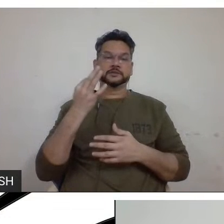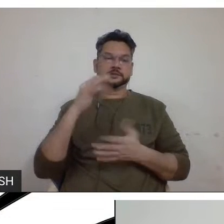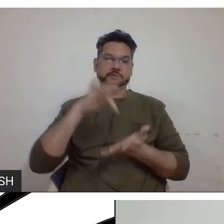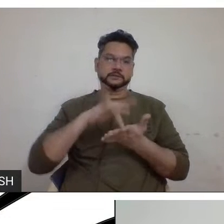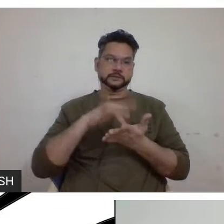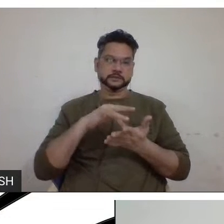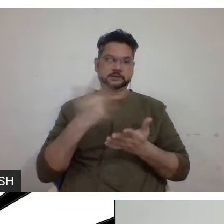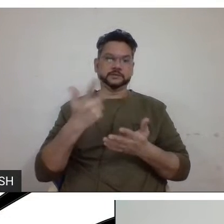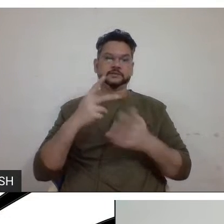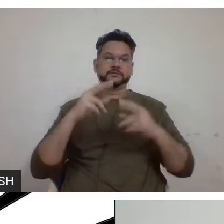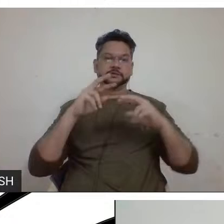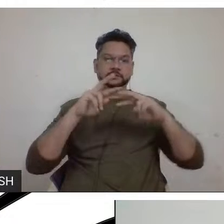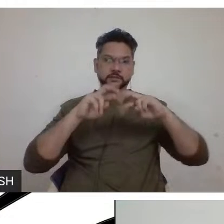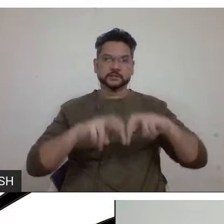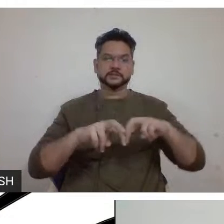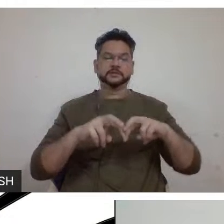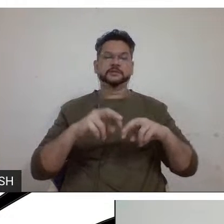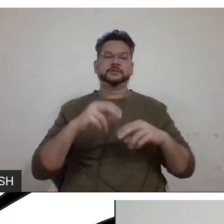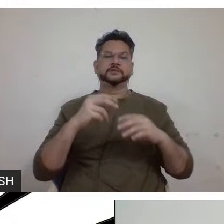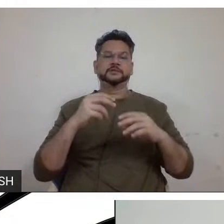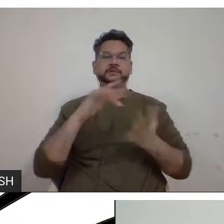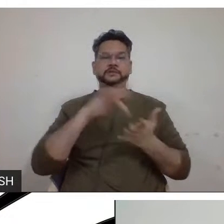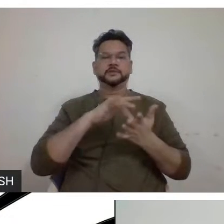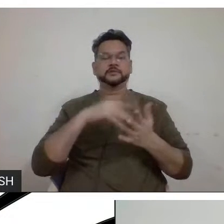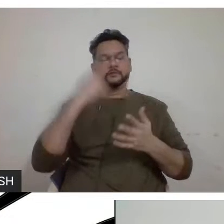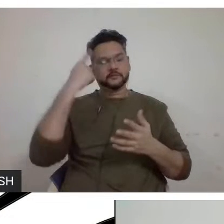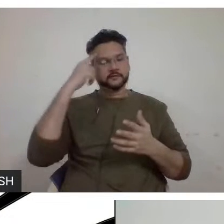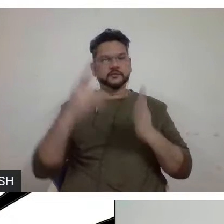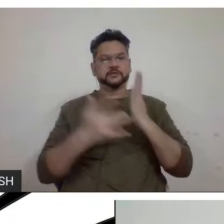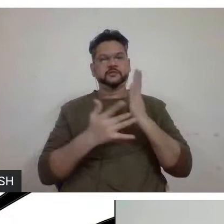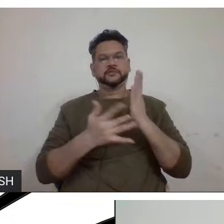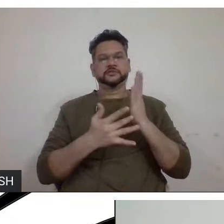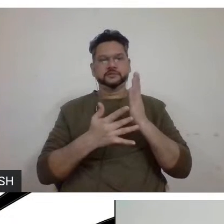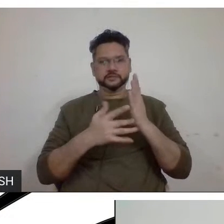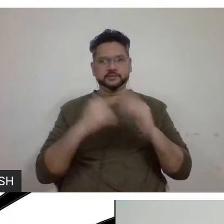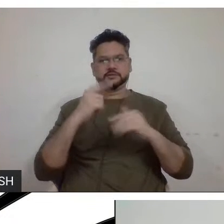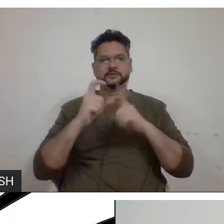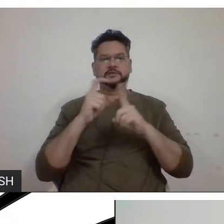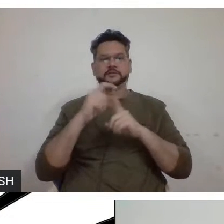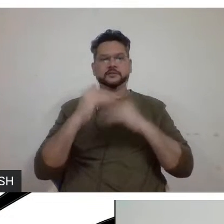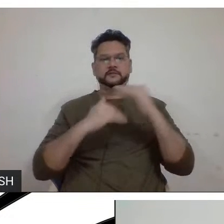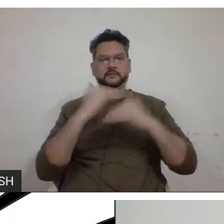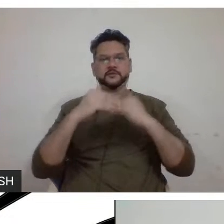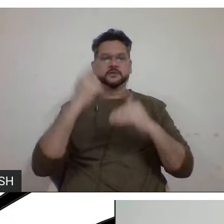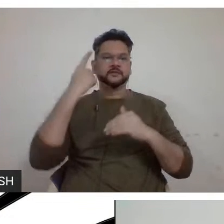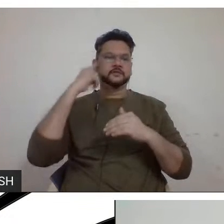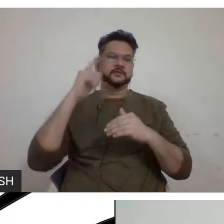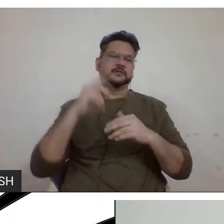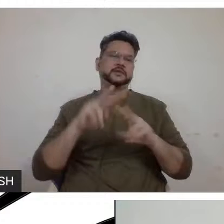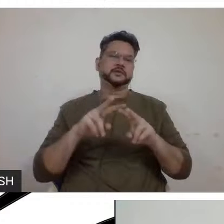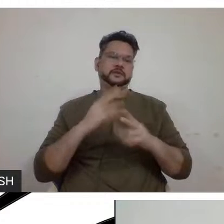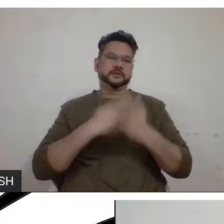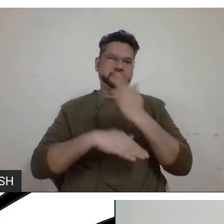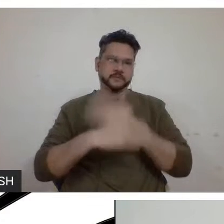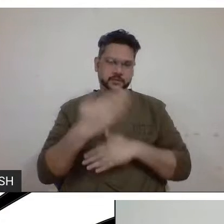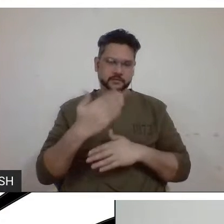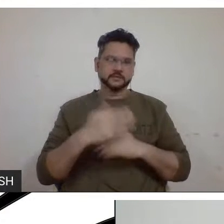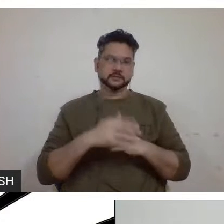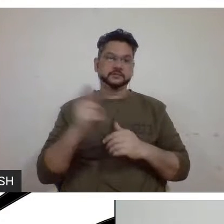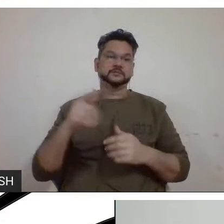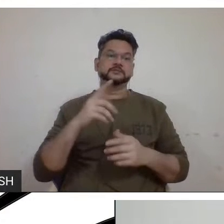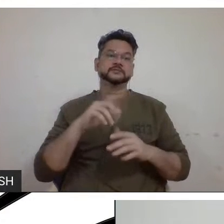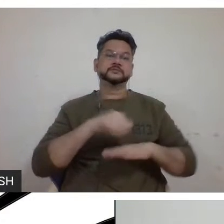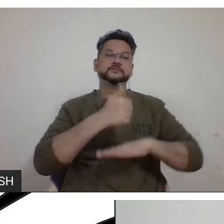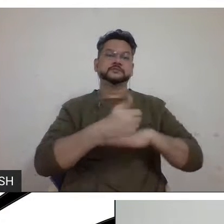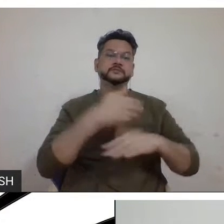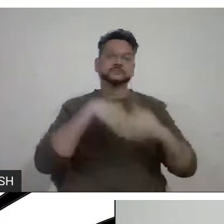for Technology Development for Differently Abled People, which is established at the department level. So, Department